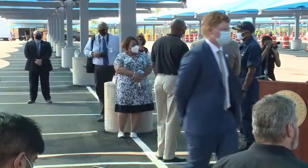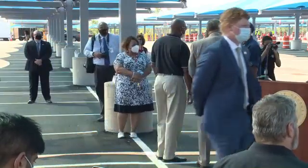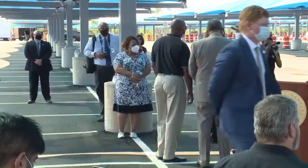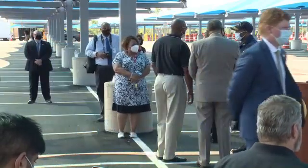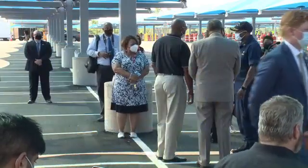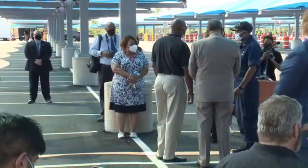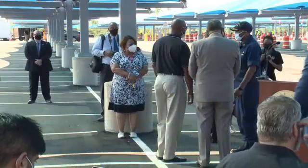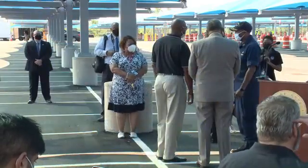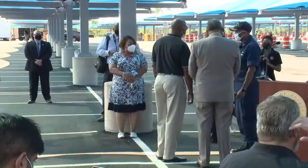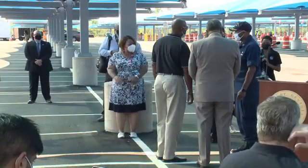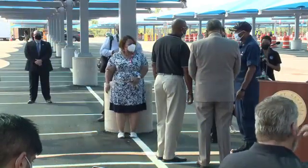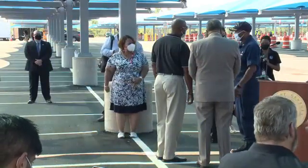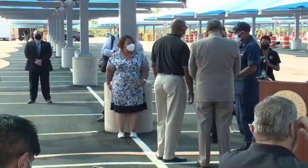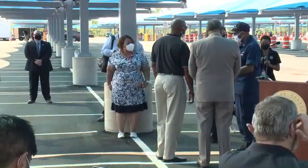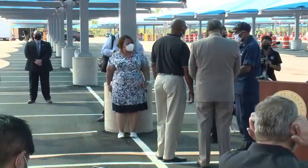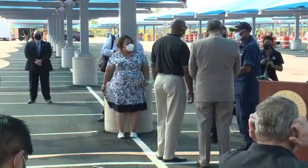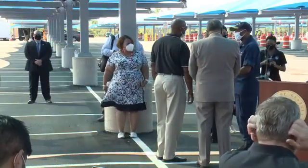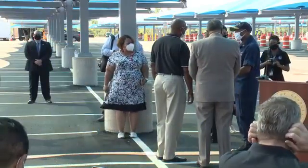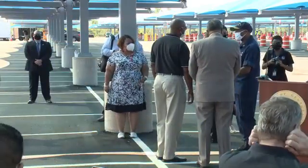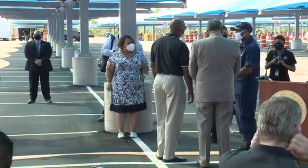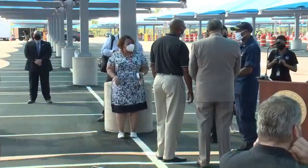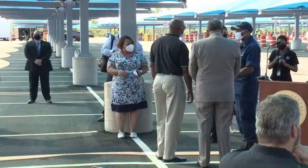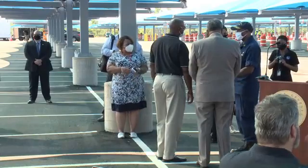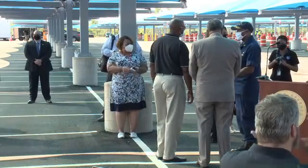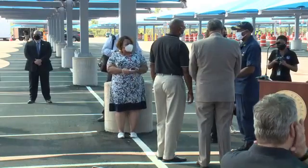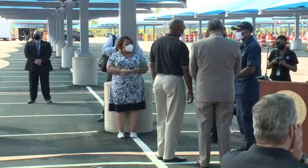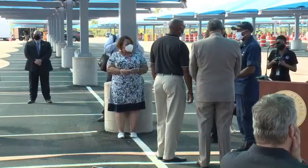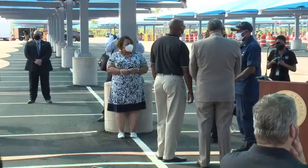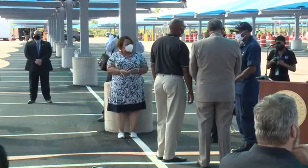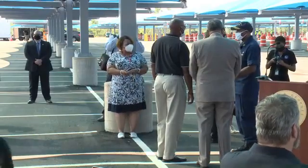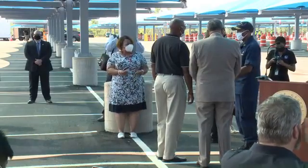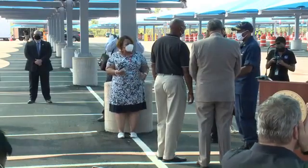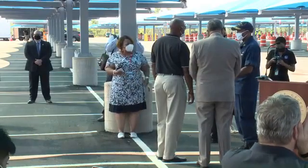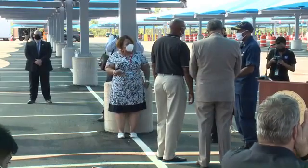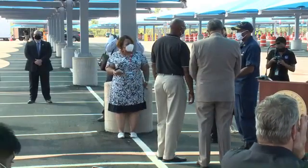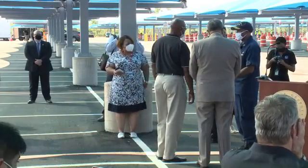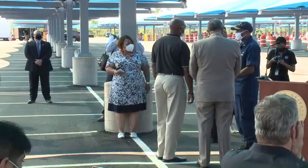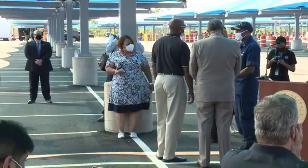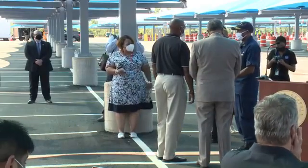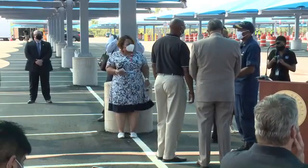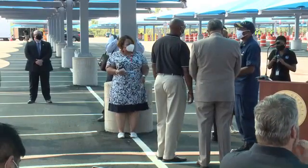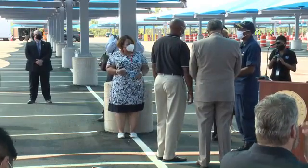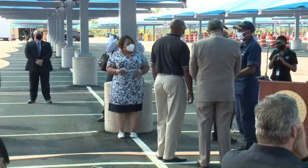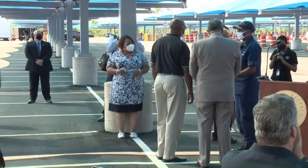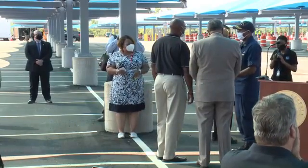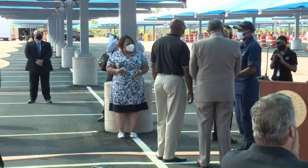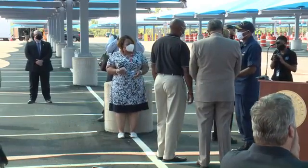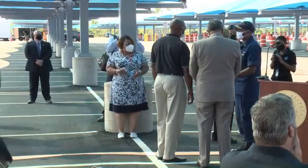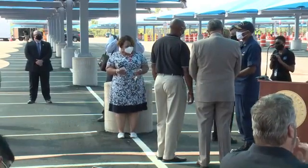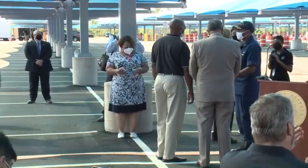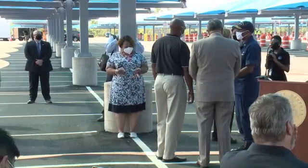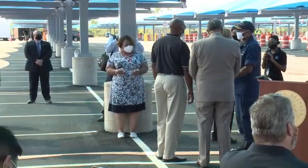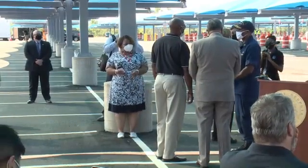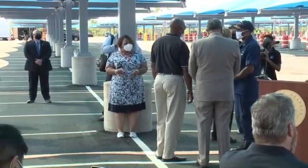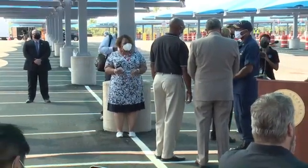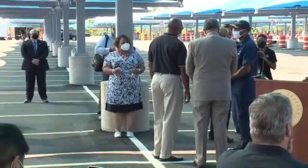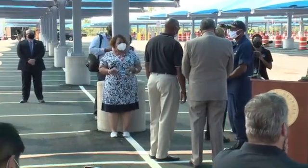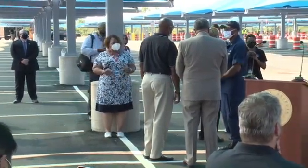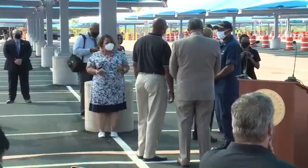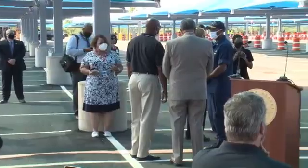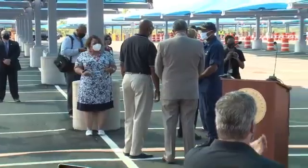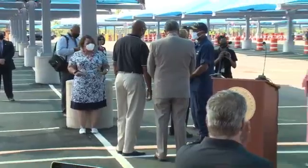people understand that when the people in your community are healthy, the community is healthy, you have a healthy bottom line.